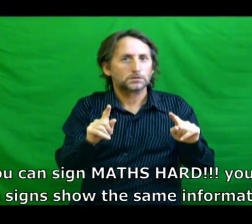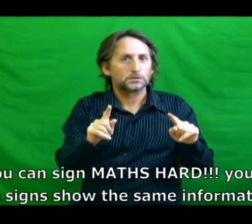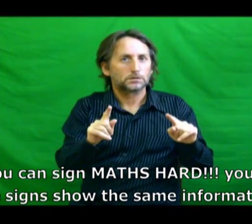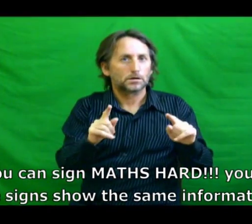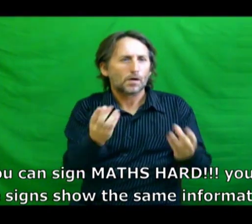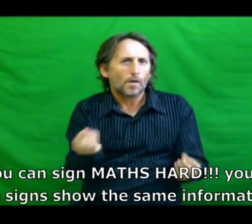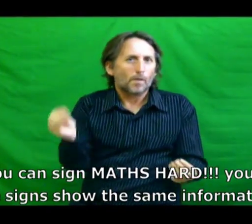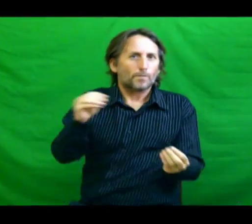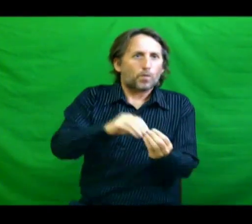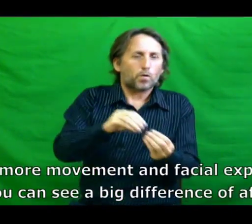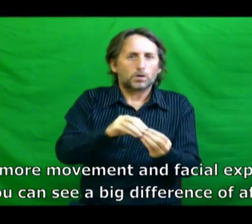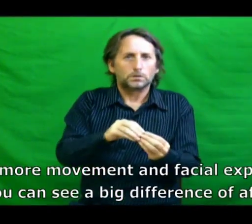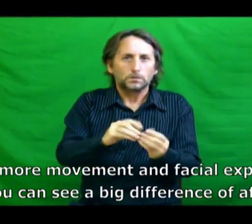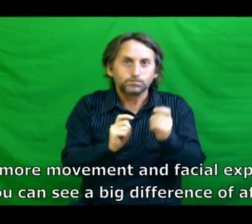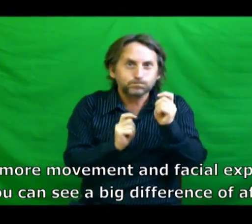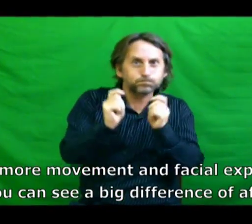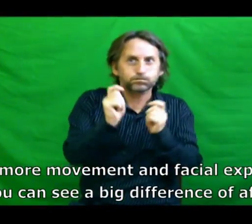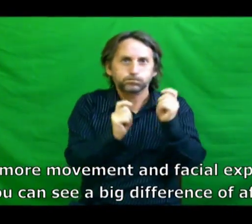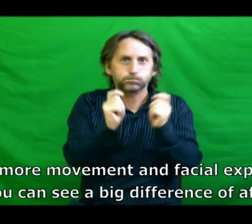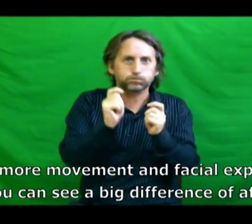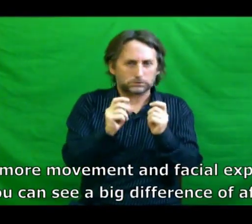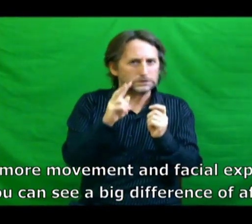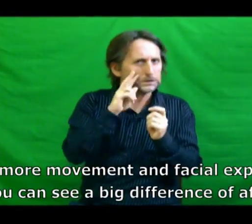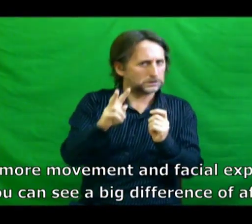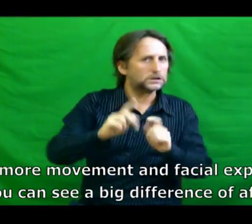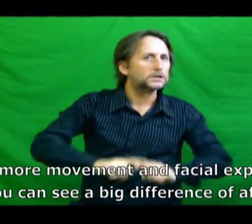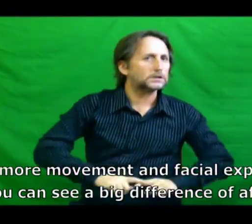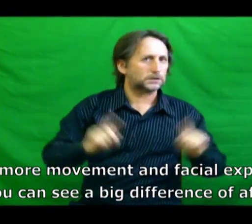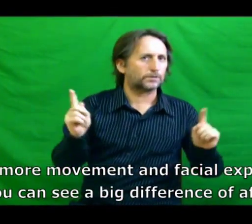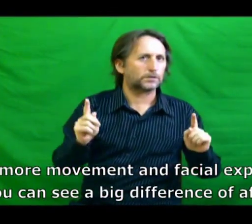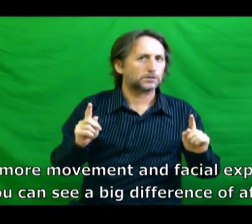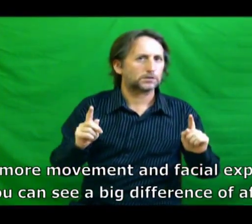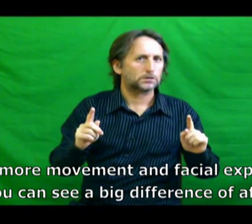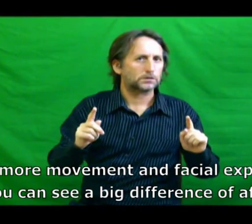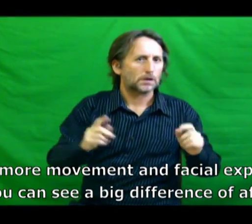with more movement and facial expression, you can see a big difference of effect.